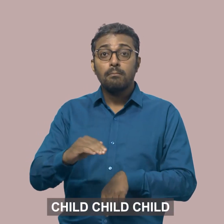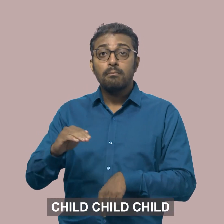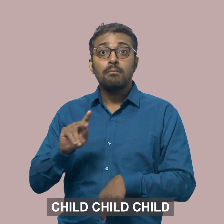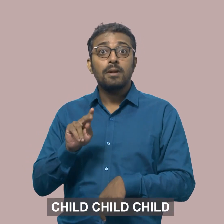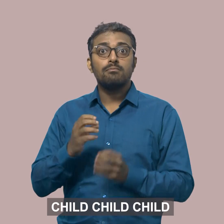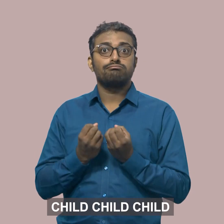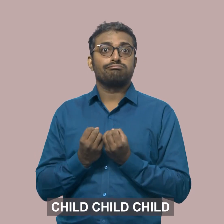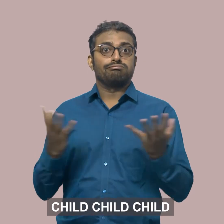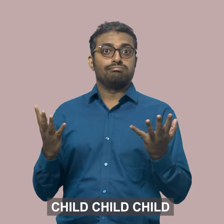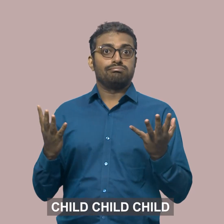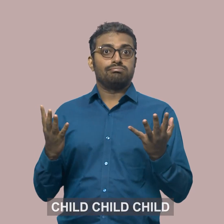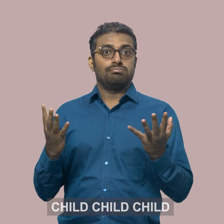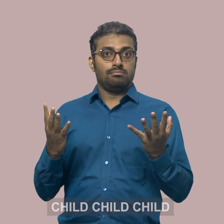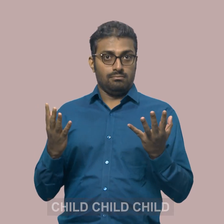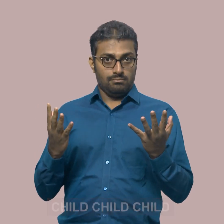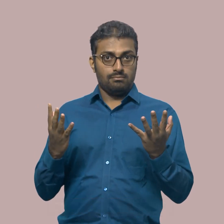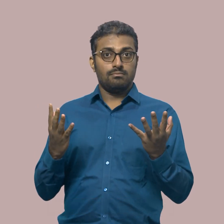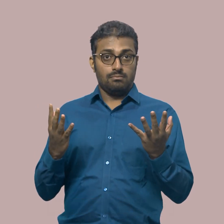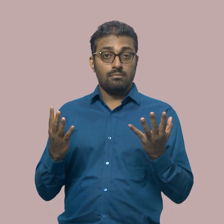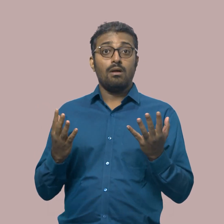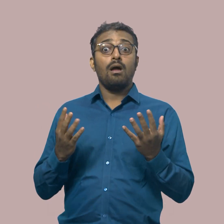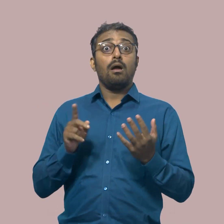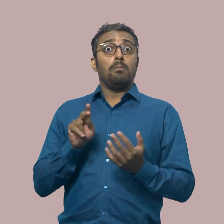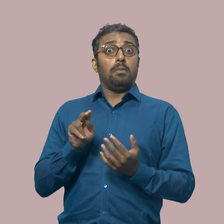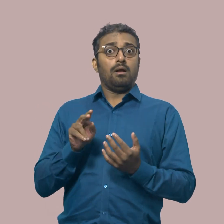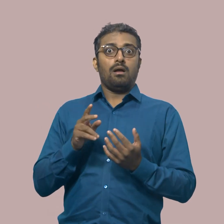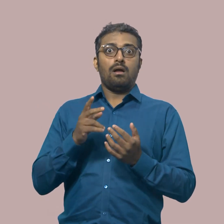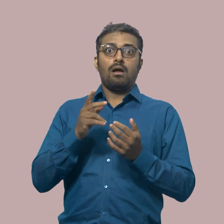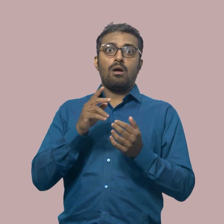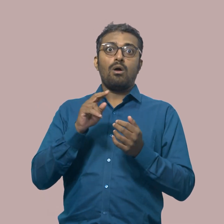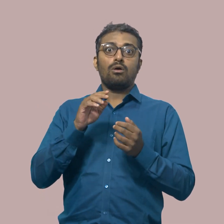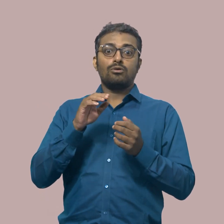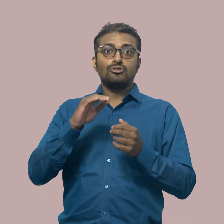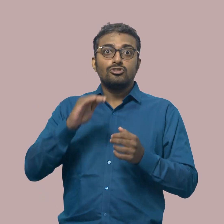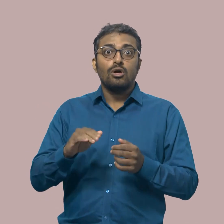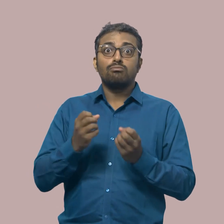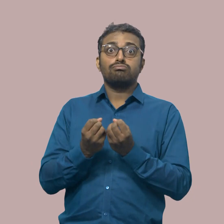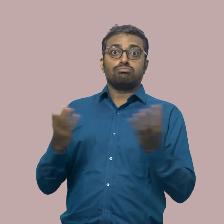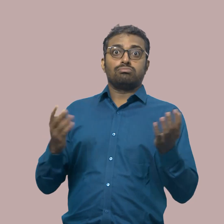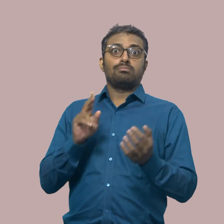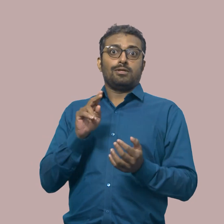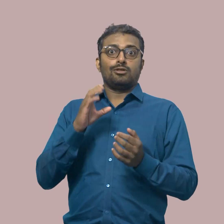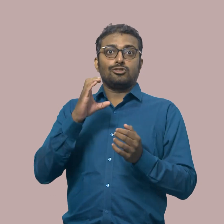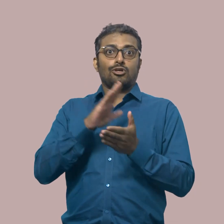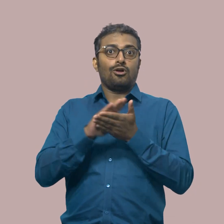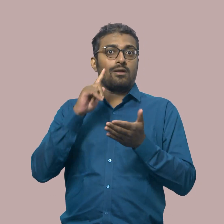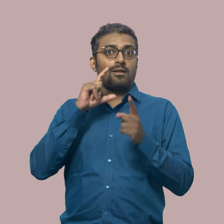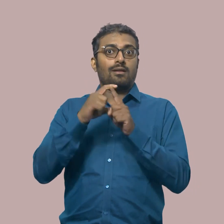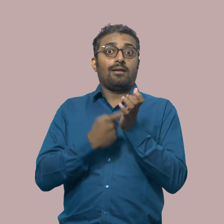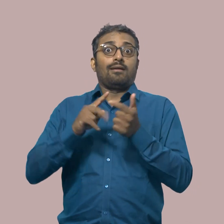one time it is referred to a child. However, if we sign child 3 times, it's mean children or plural